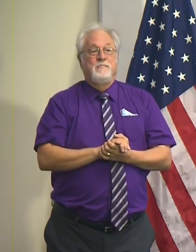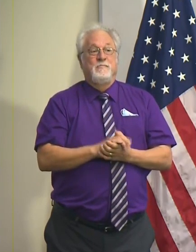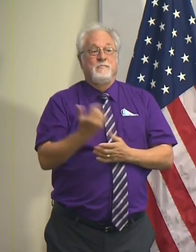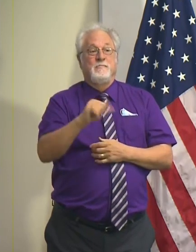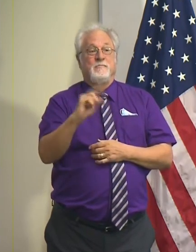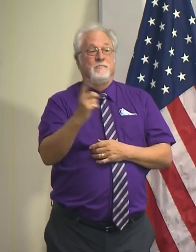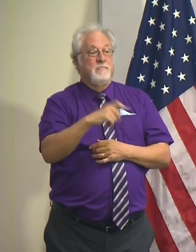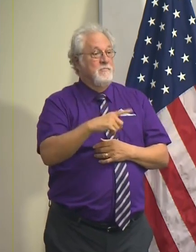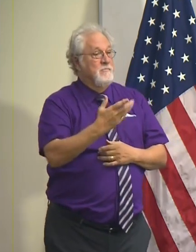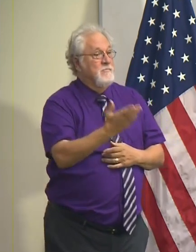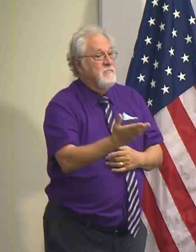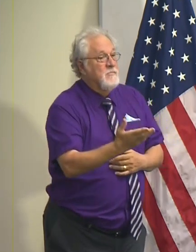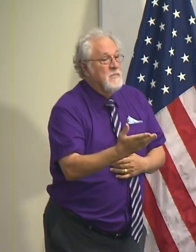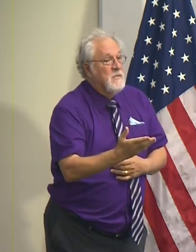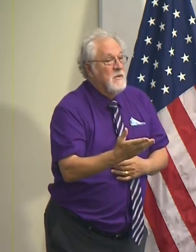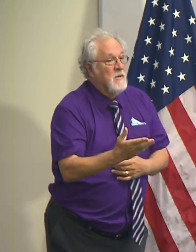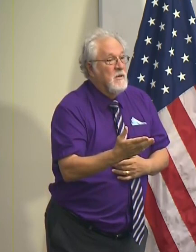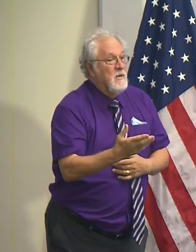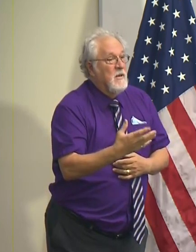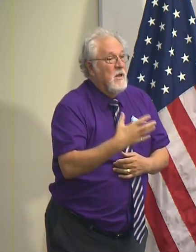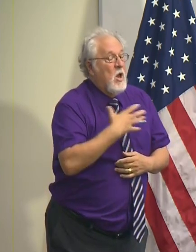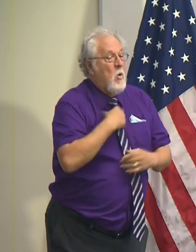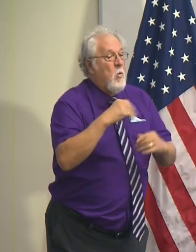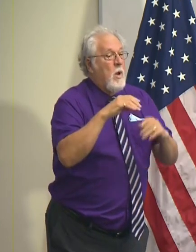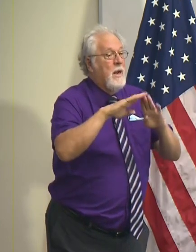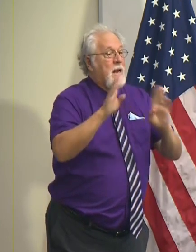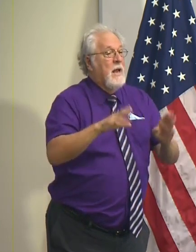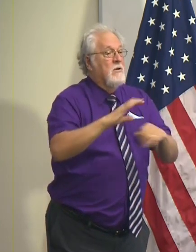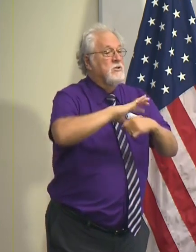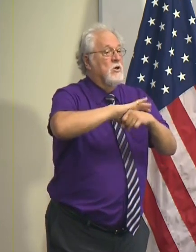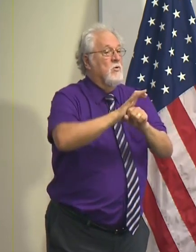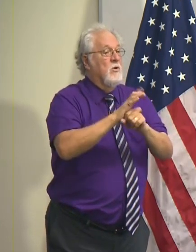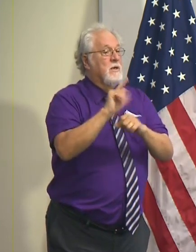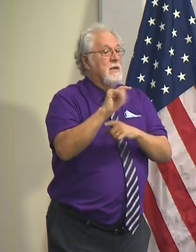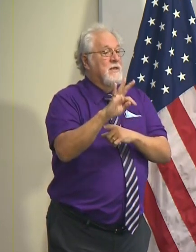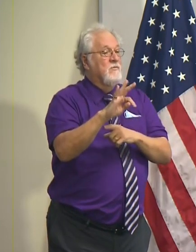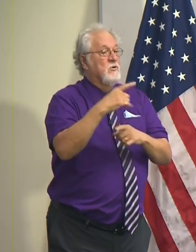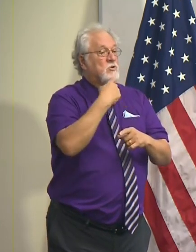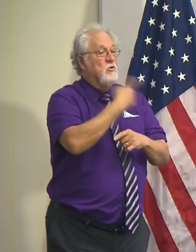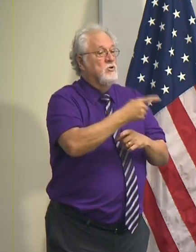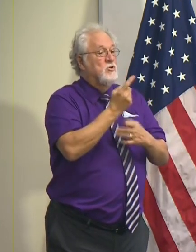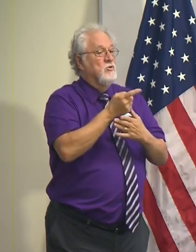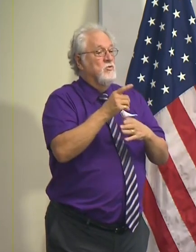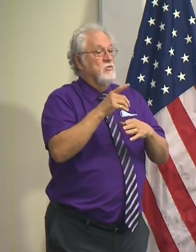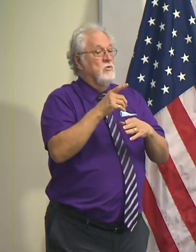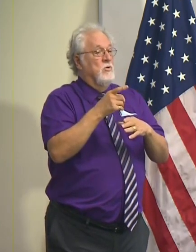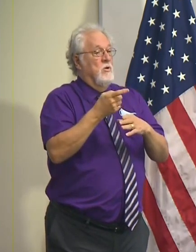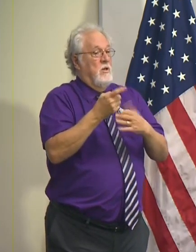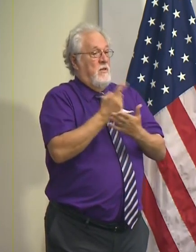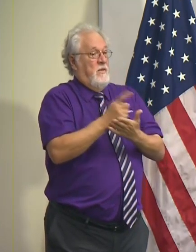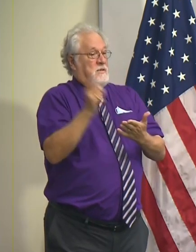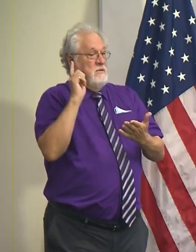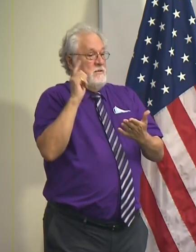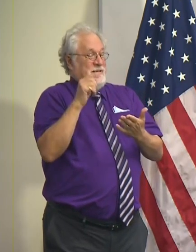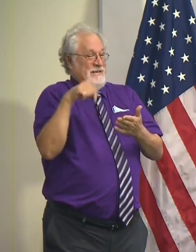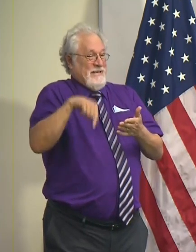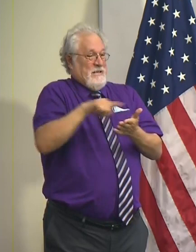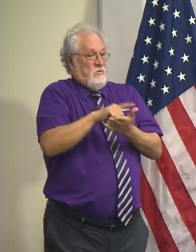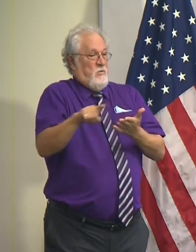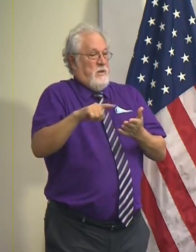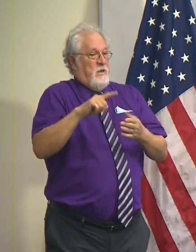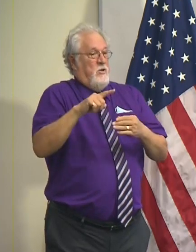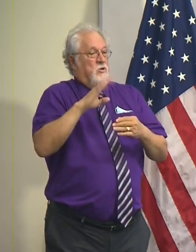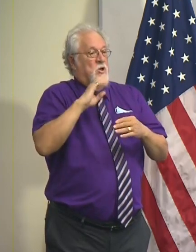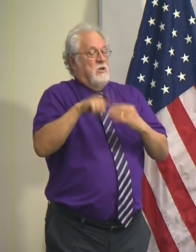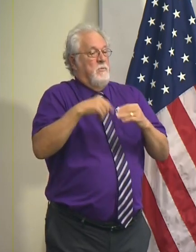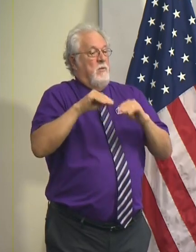Any other questions? Yes, sir. What did the White House Coronavirus Task Force say to you earlier this week when you met with those officials about moving into